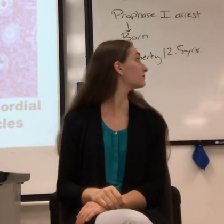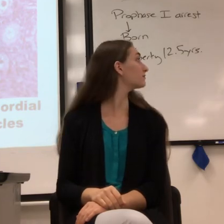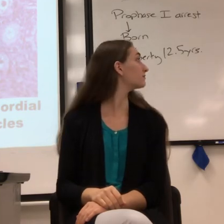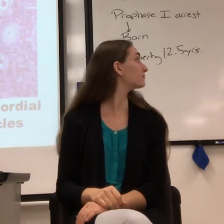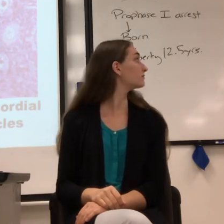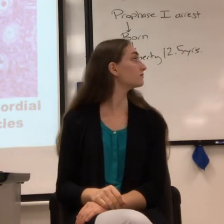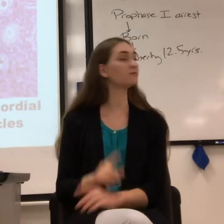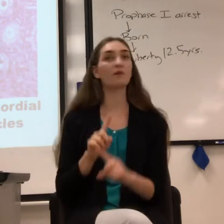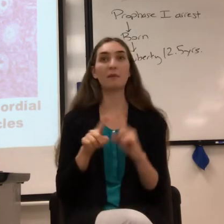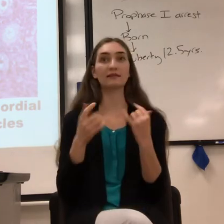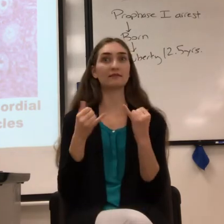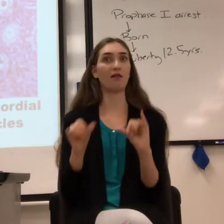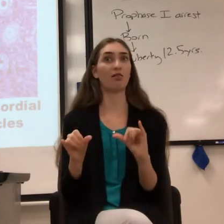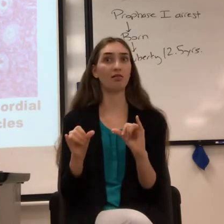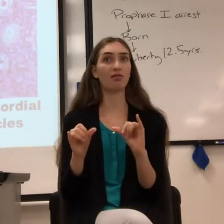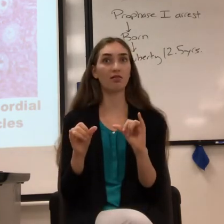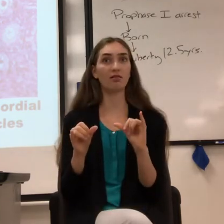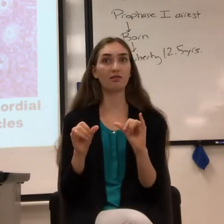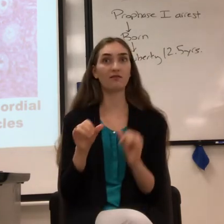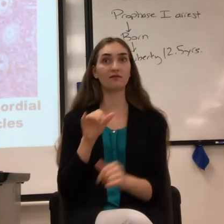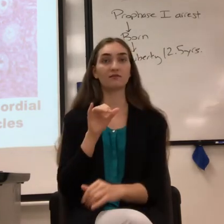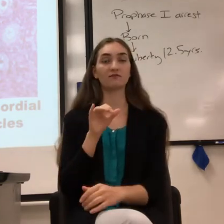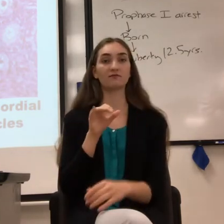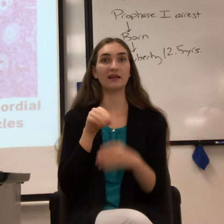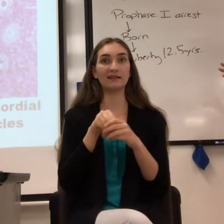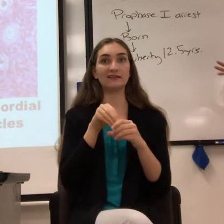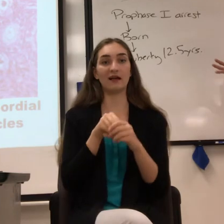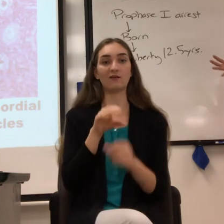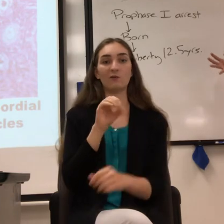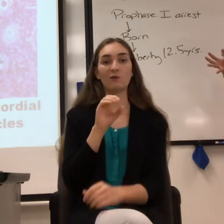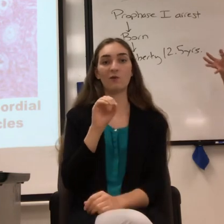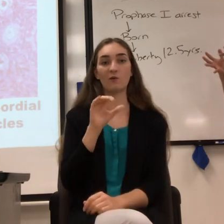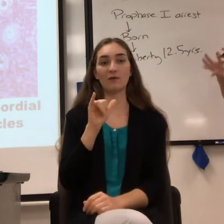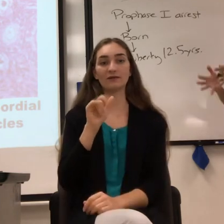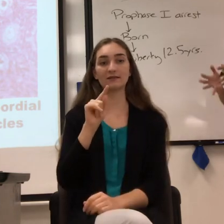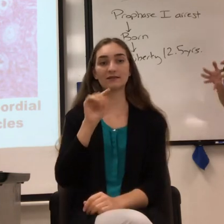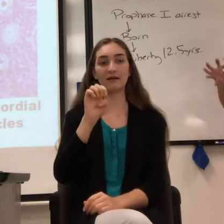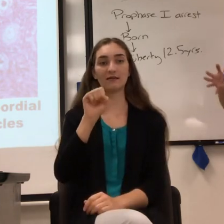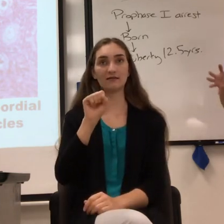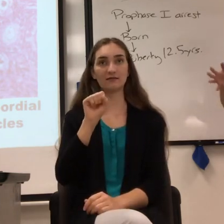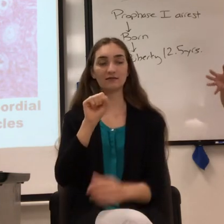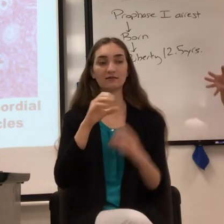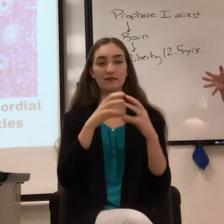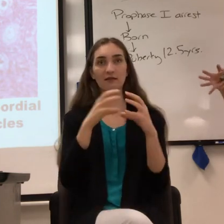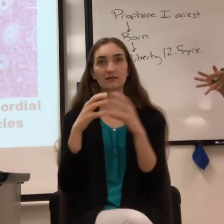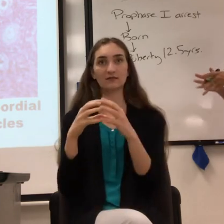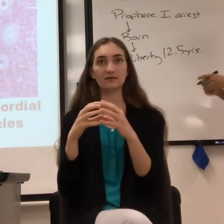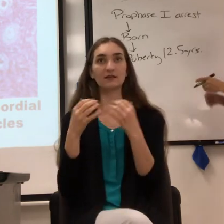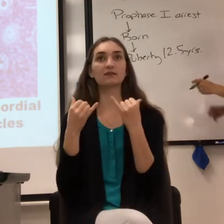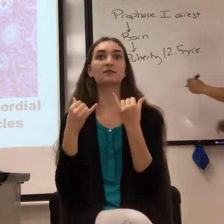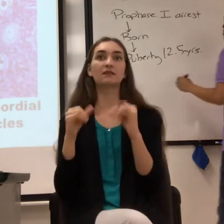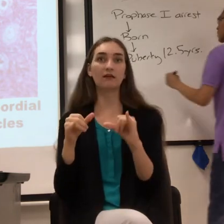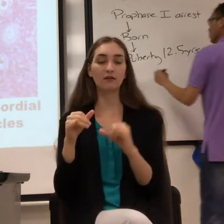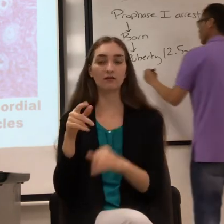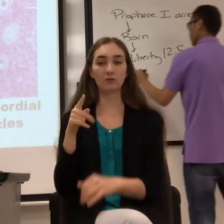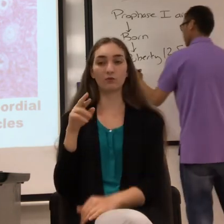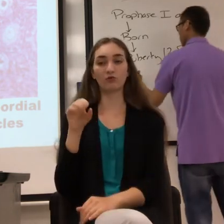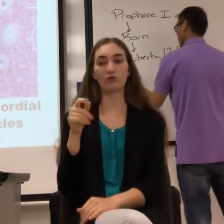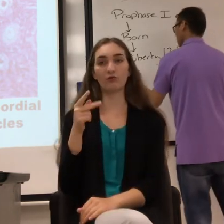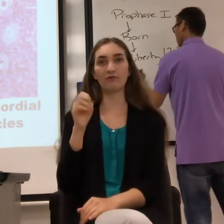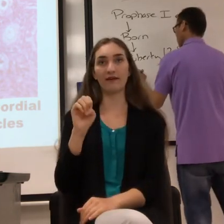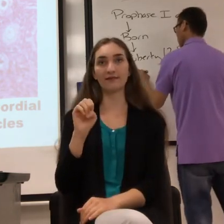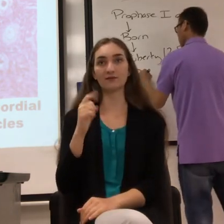But still, in those oocytes, it's prophase 1 arrest.